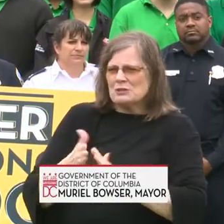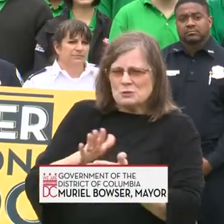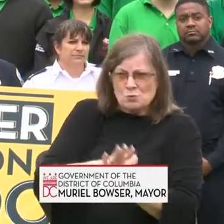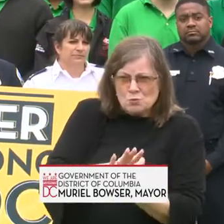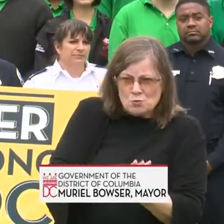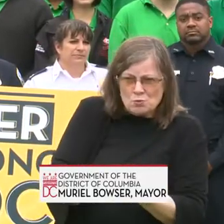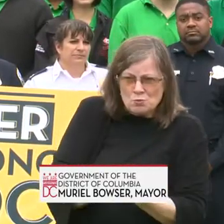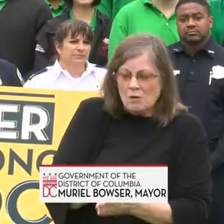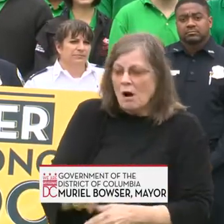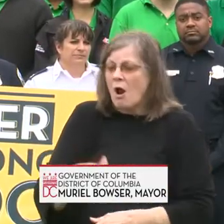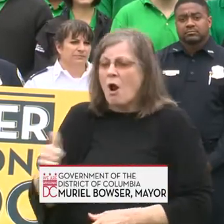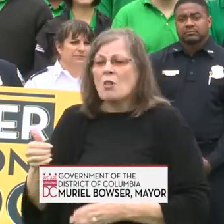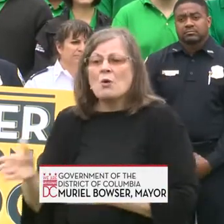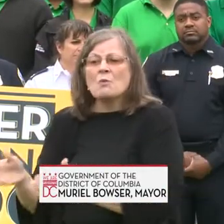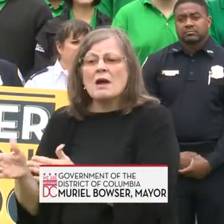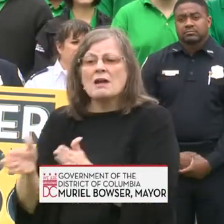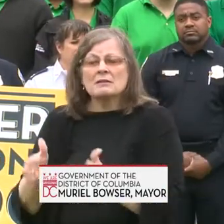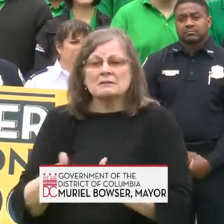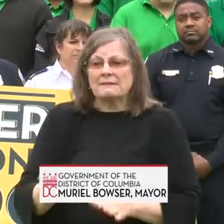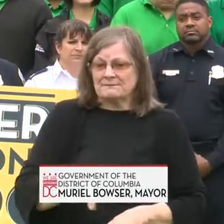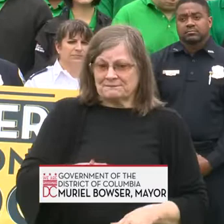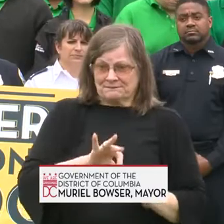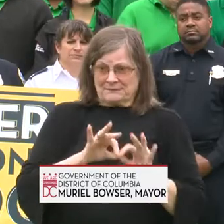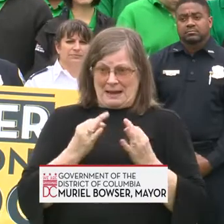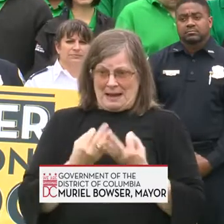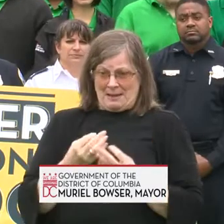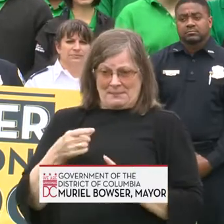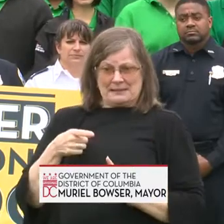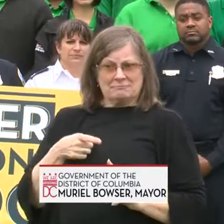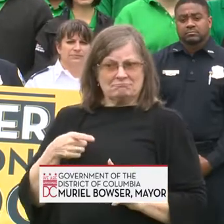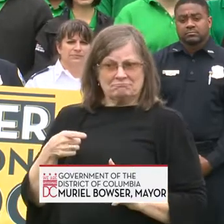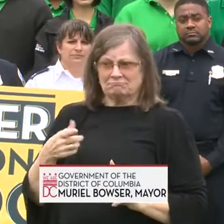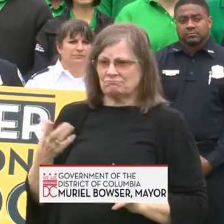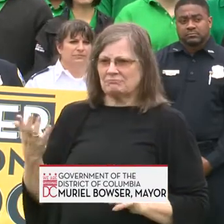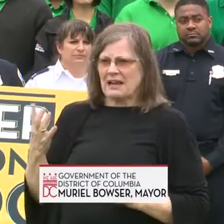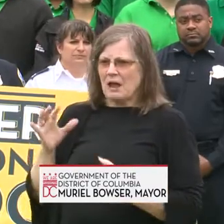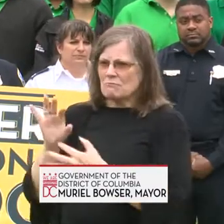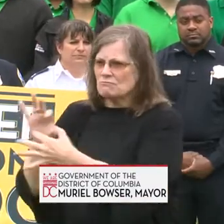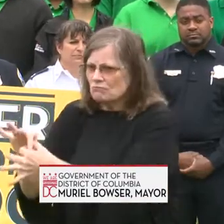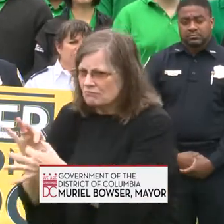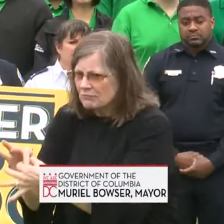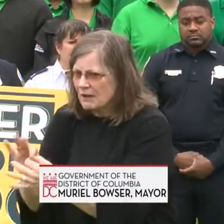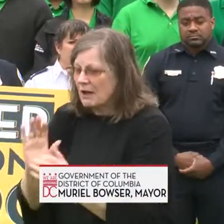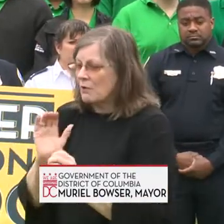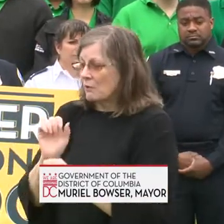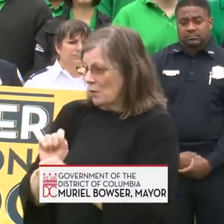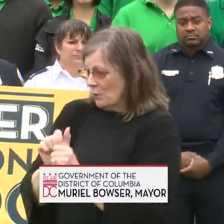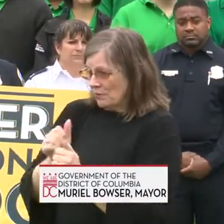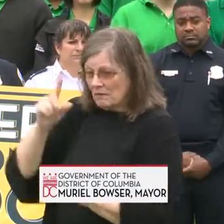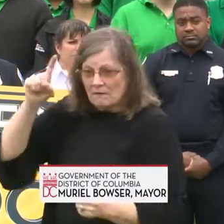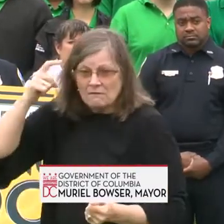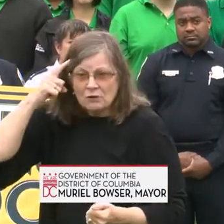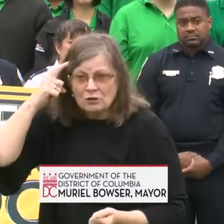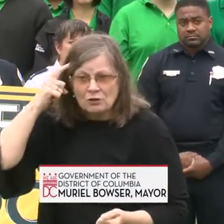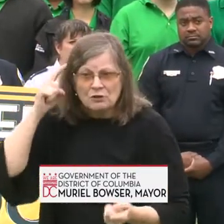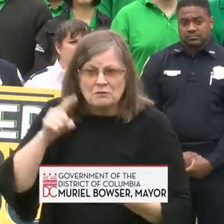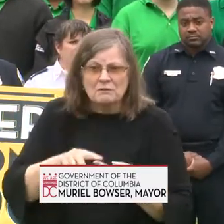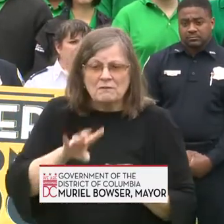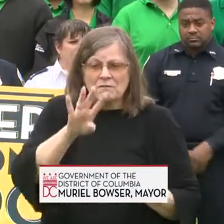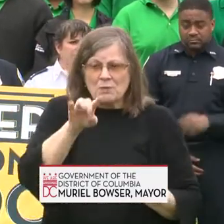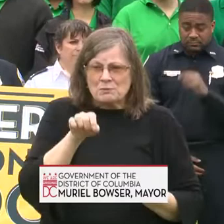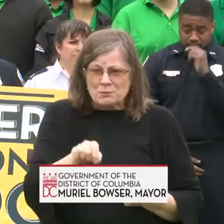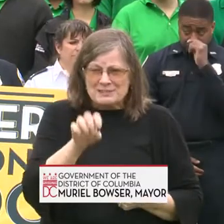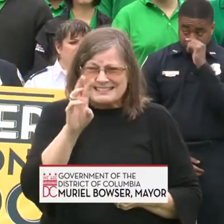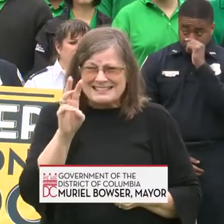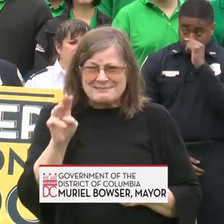address families at school with the services of our government. $4.7 million to establish